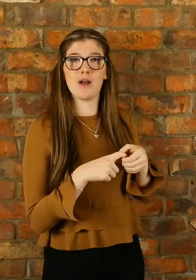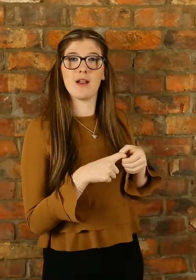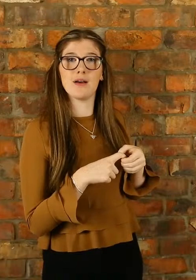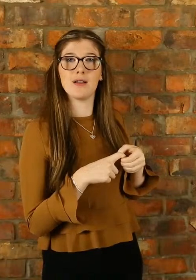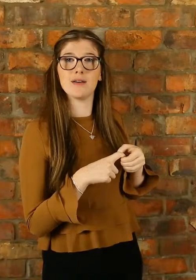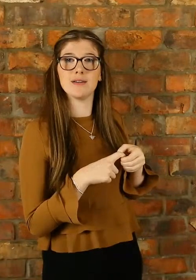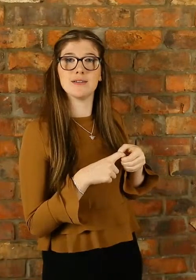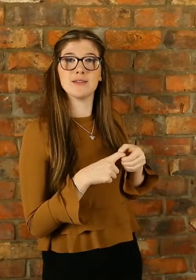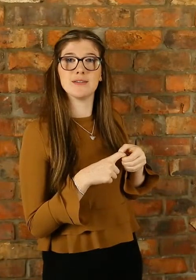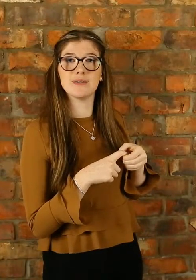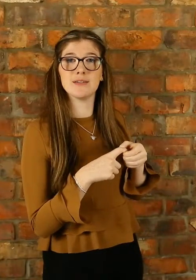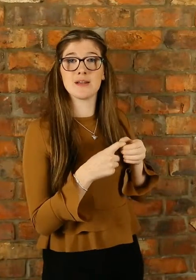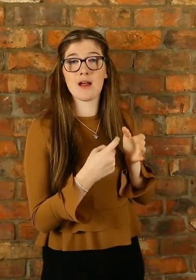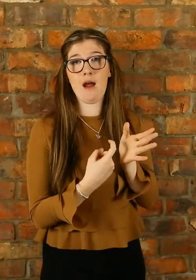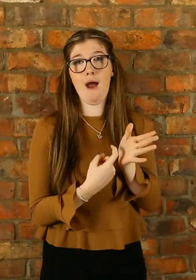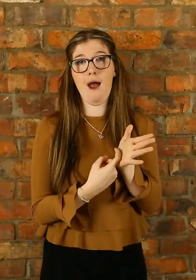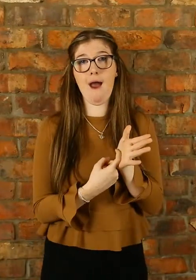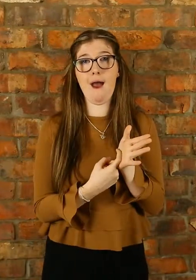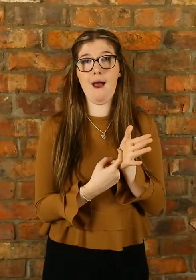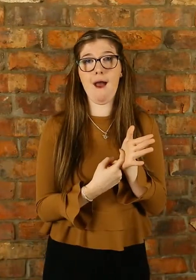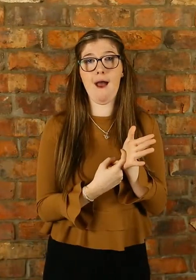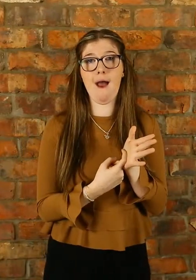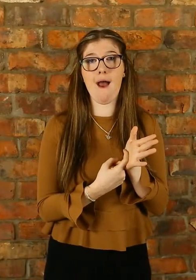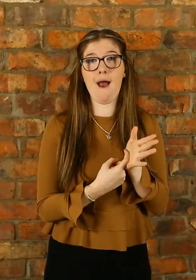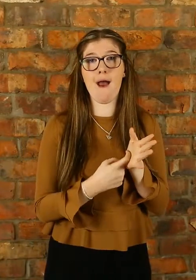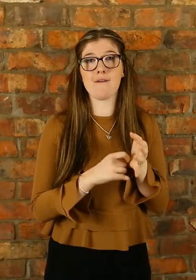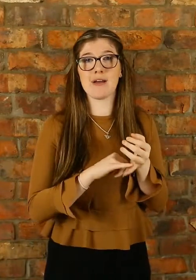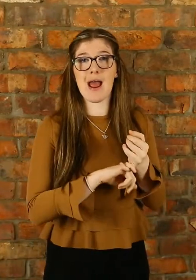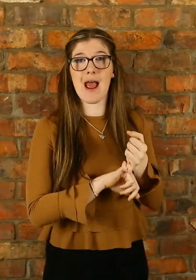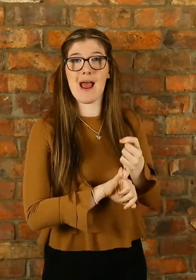Q, R, S,